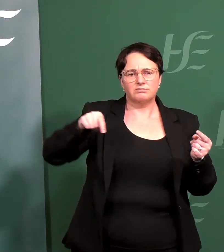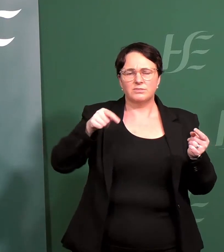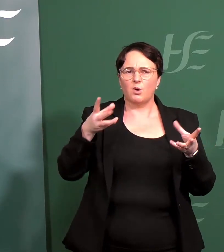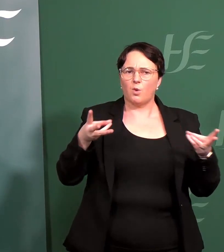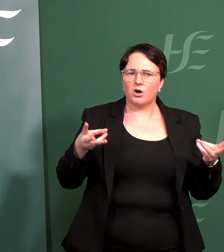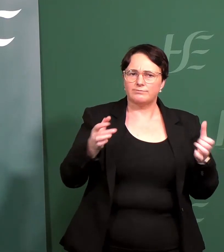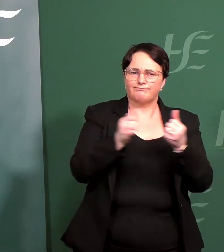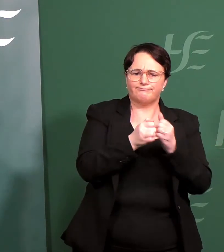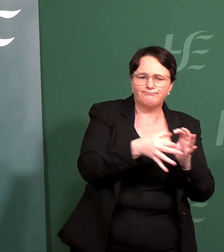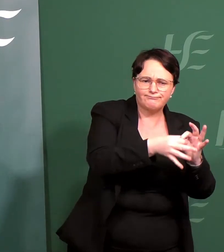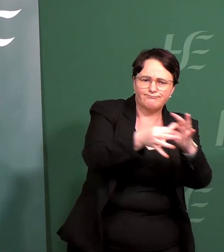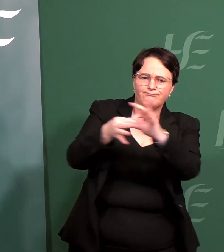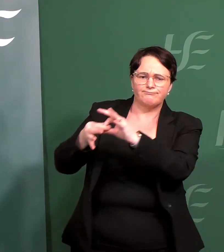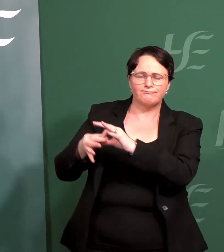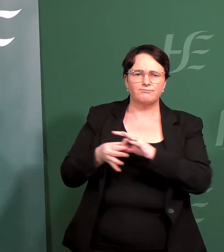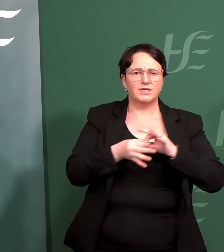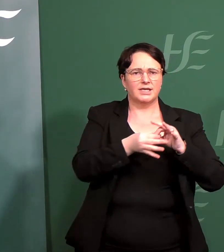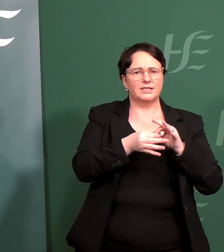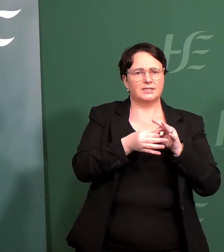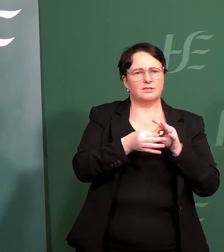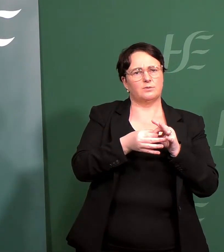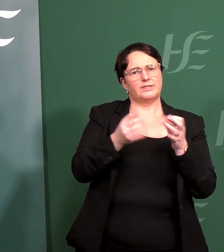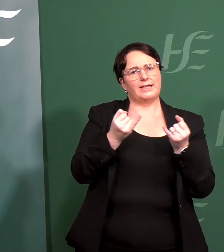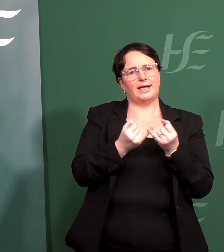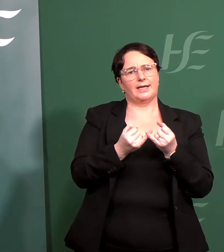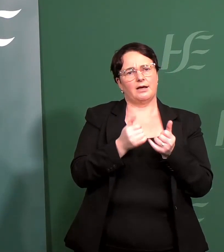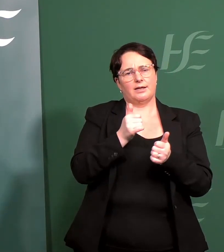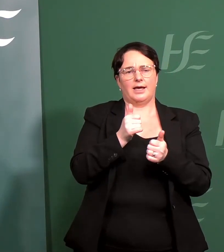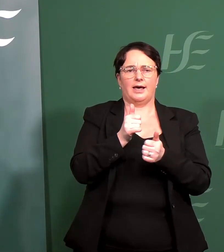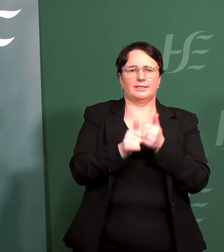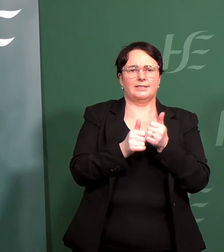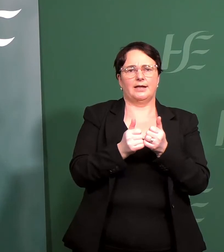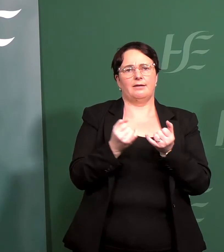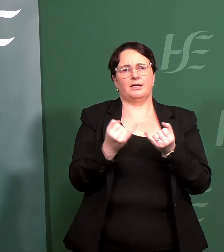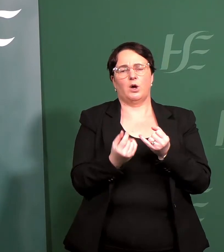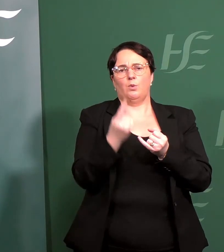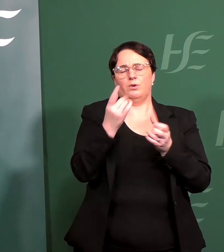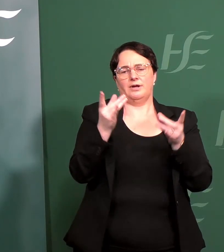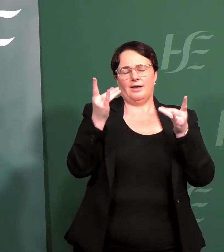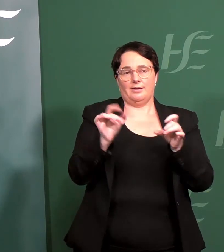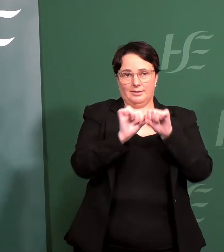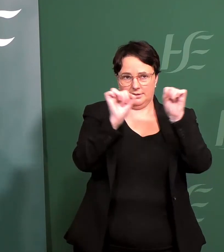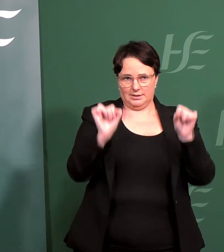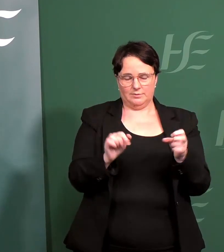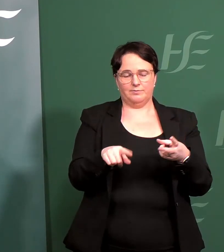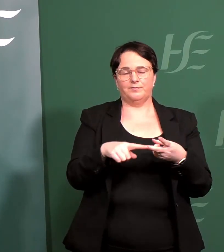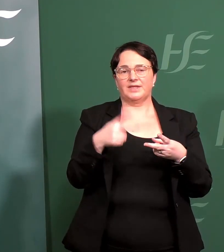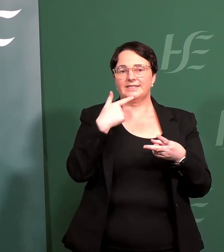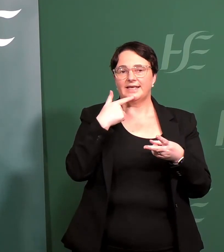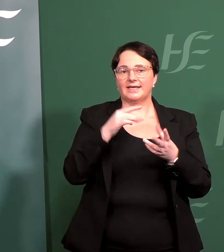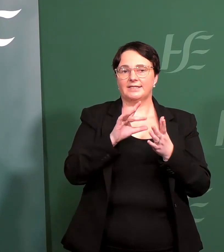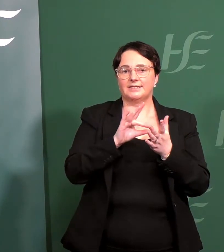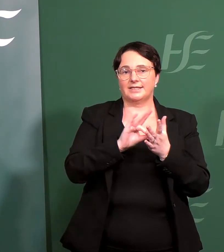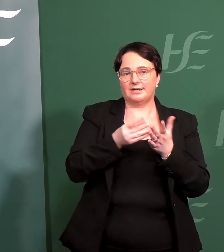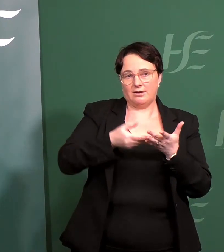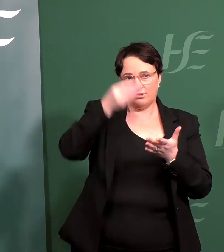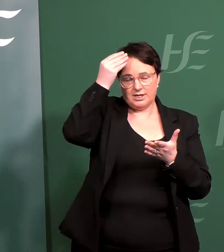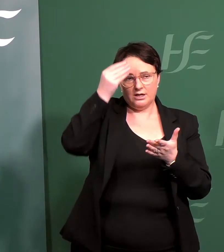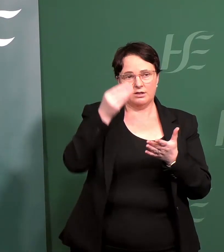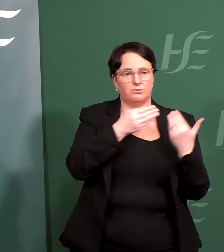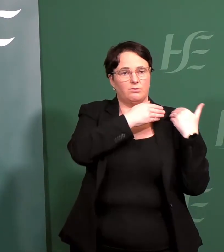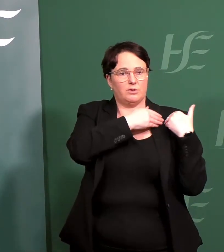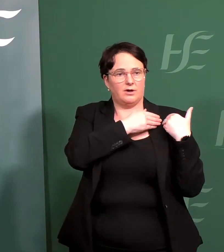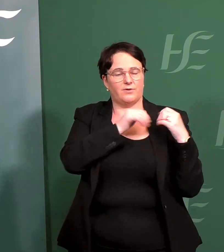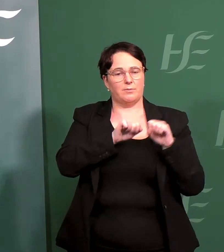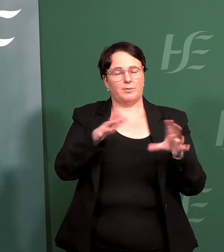better learning for us about operating as one health system. Second key learning has been the role of our public health teams and the role that